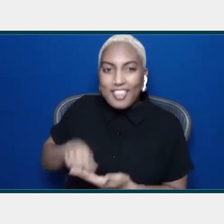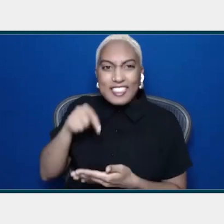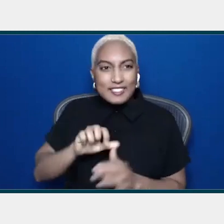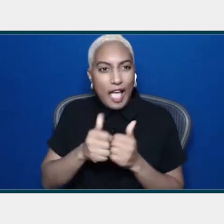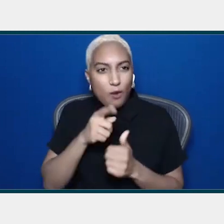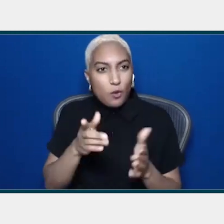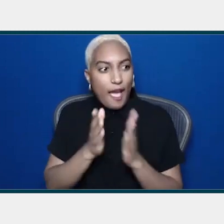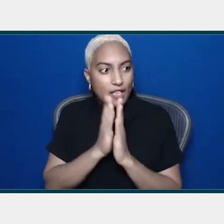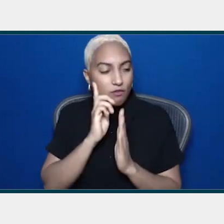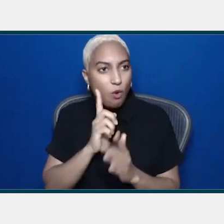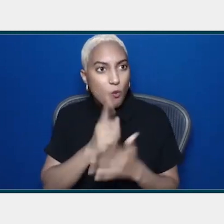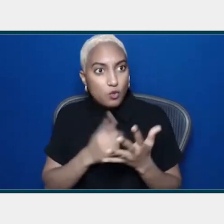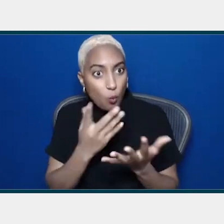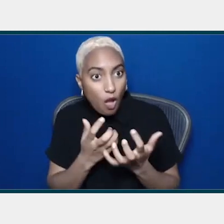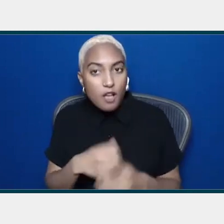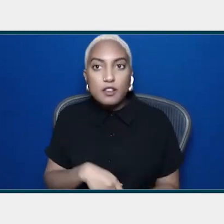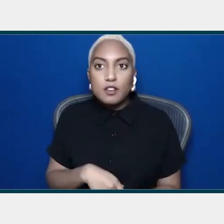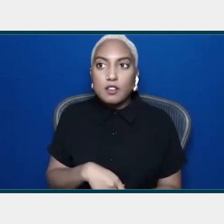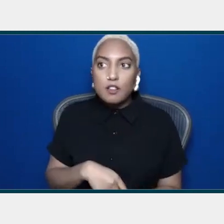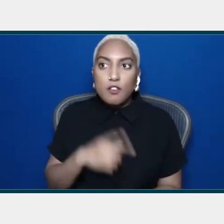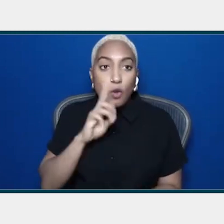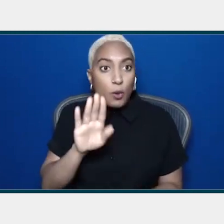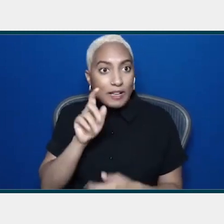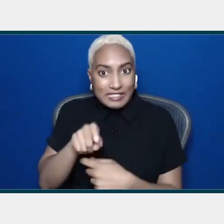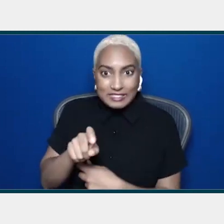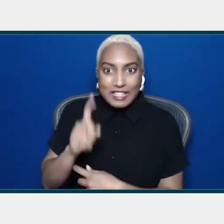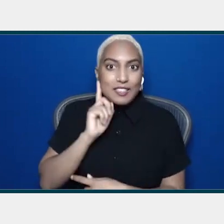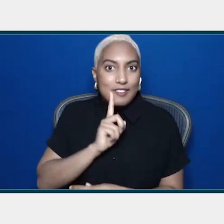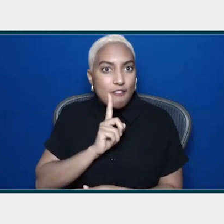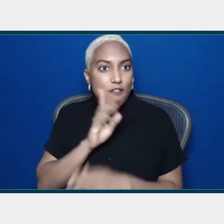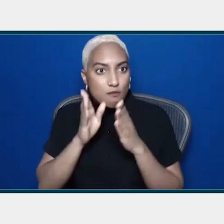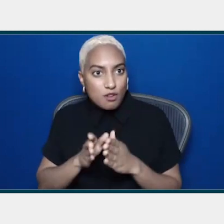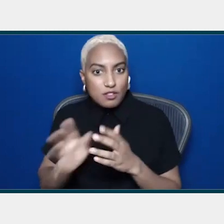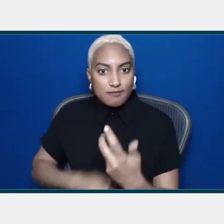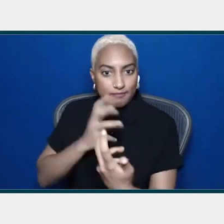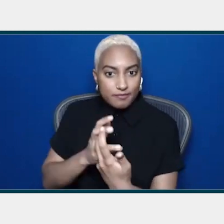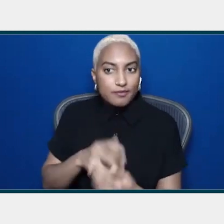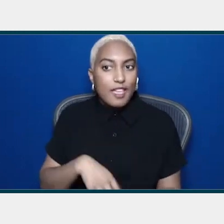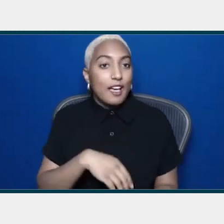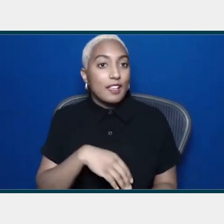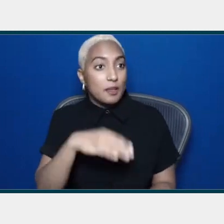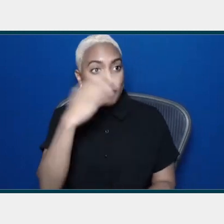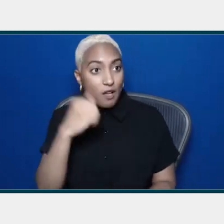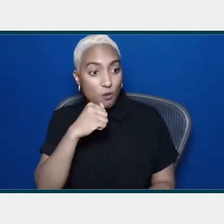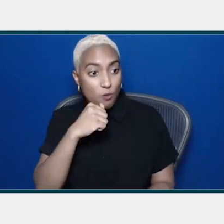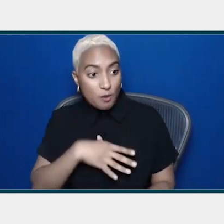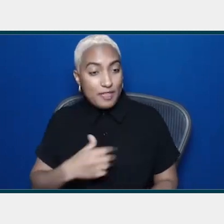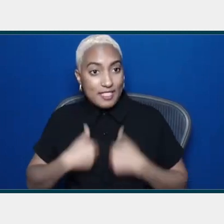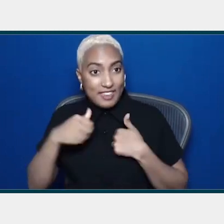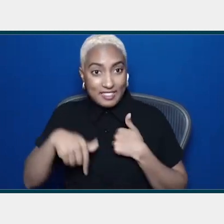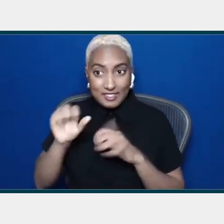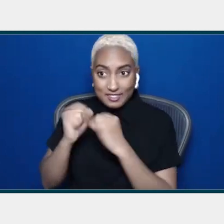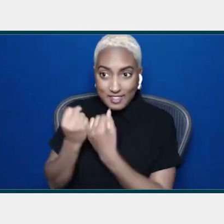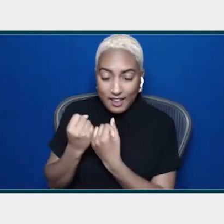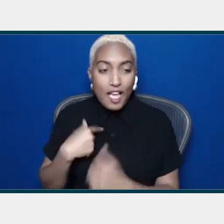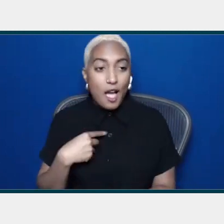right, R.M, I get it. I'm going to start taking some notes on how I start showing up into spaces and being like, do